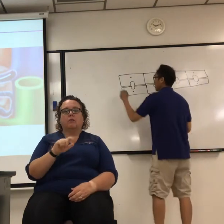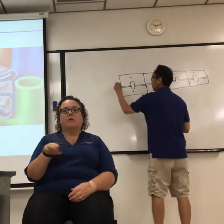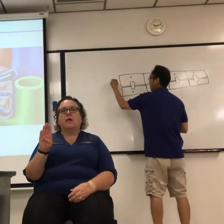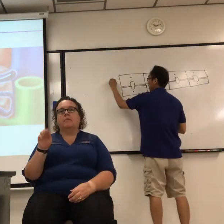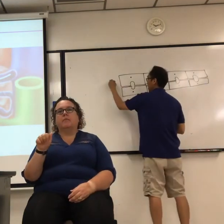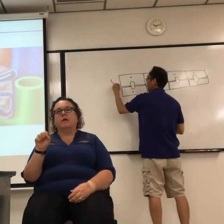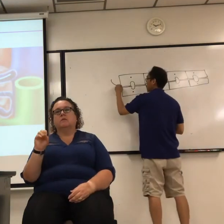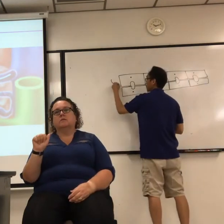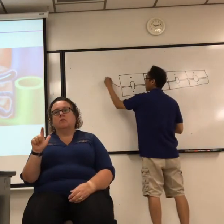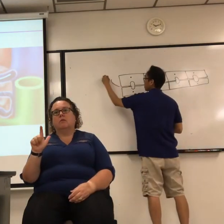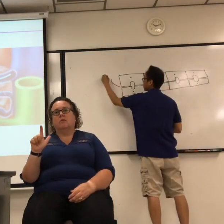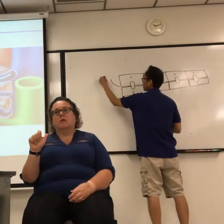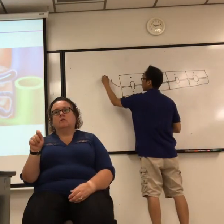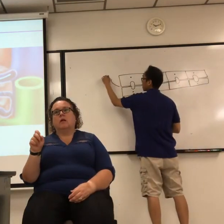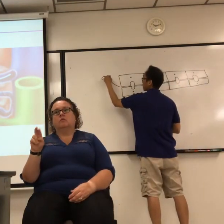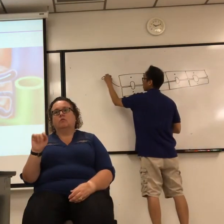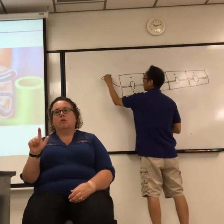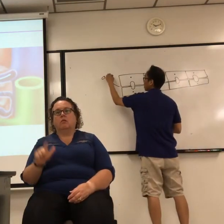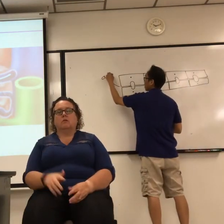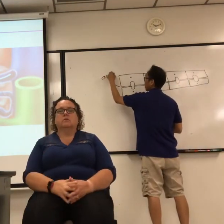One on the inside,